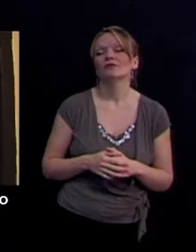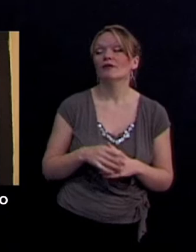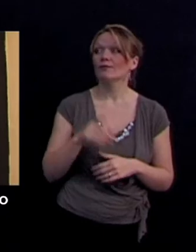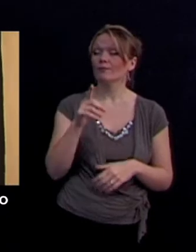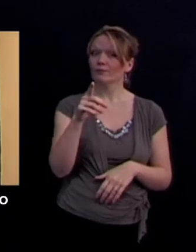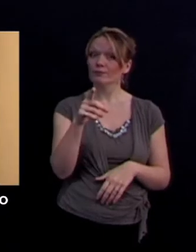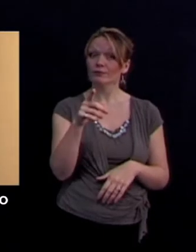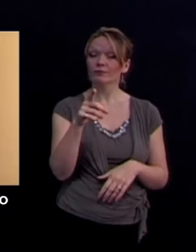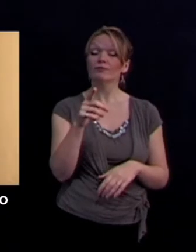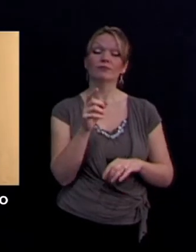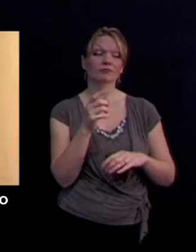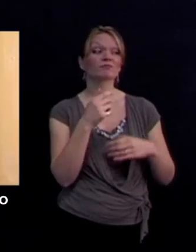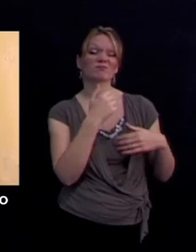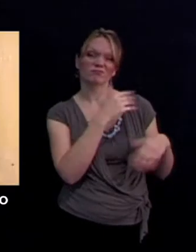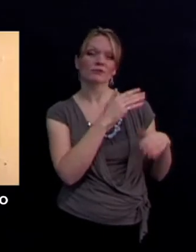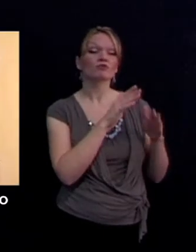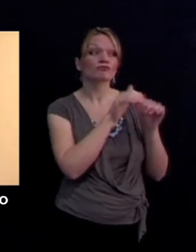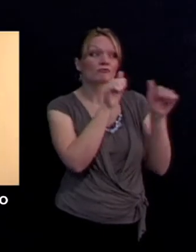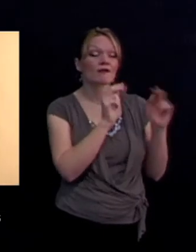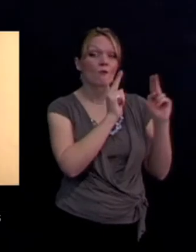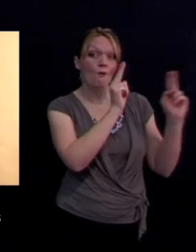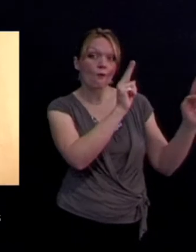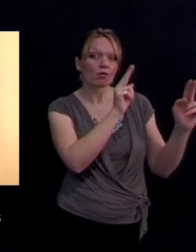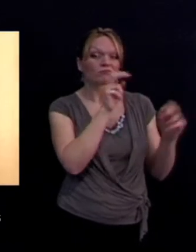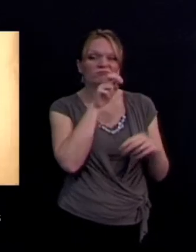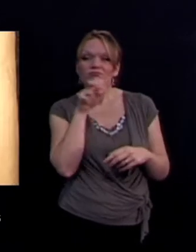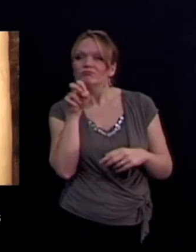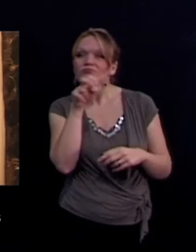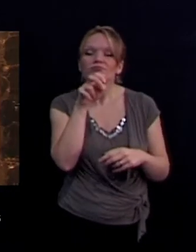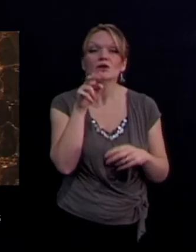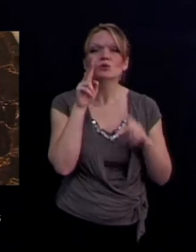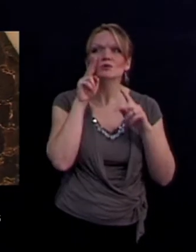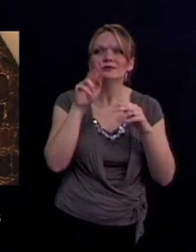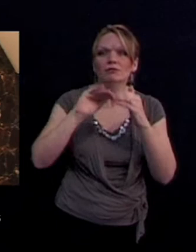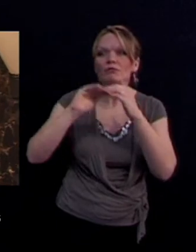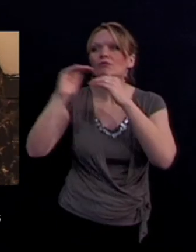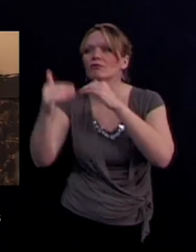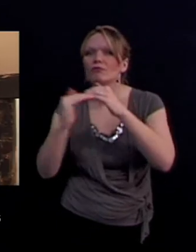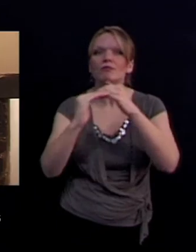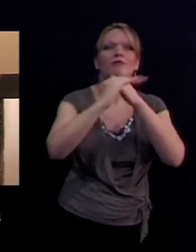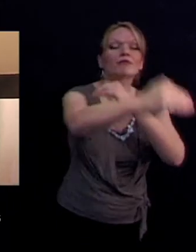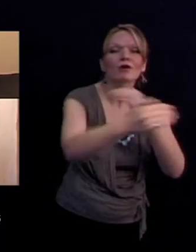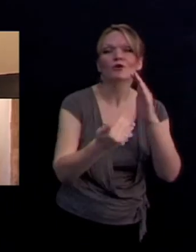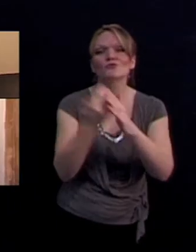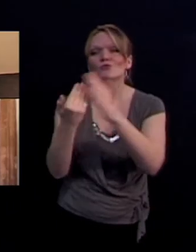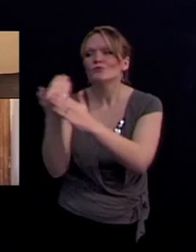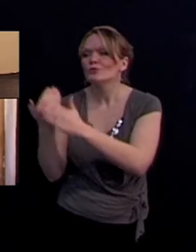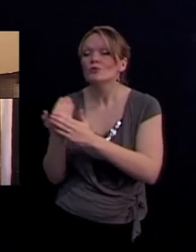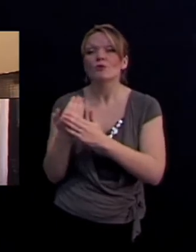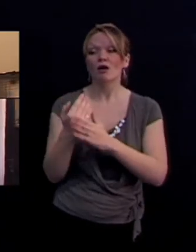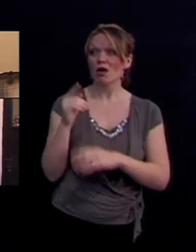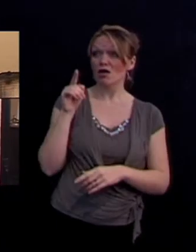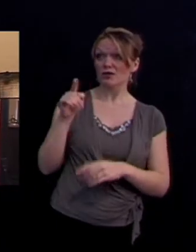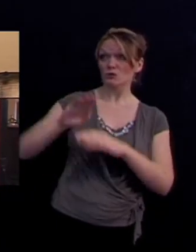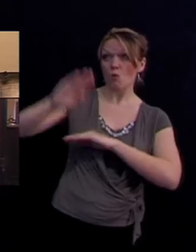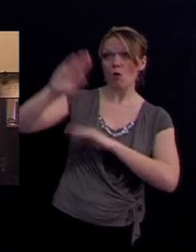As you move from the Great Hall to the rooms surrounding it, you can see how the building has been added to over the years. This was once an outside wall.